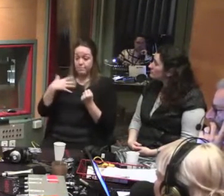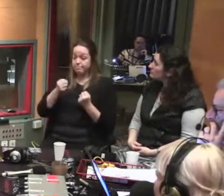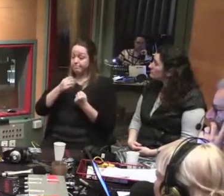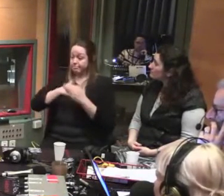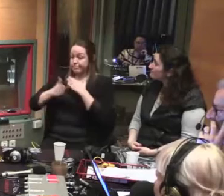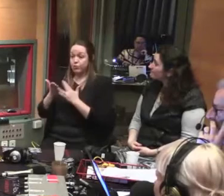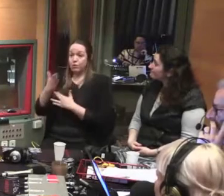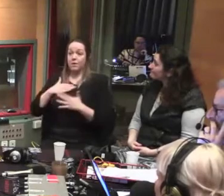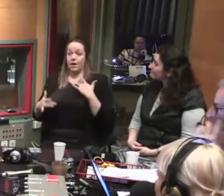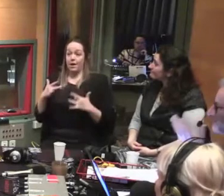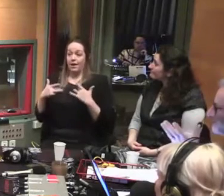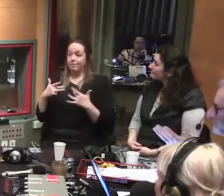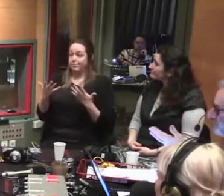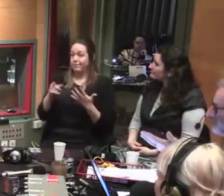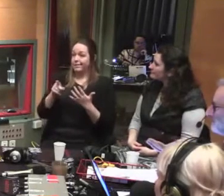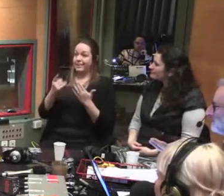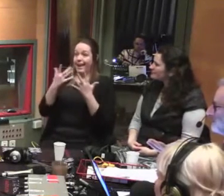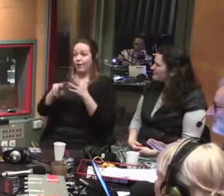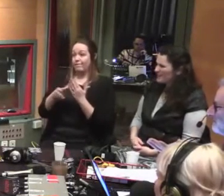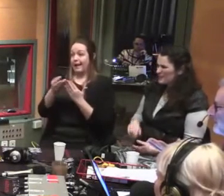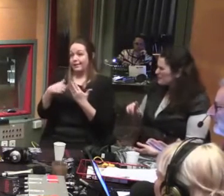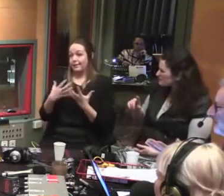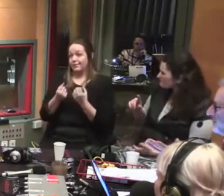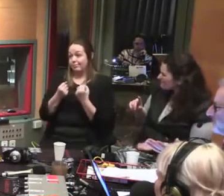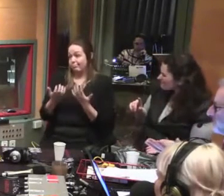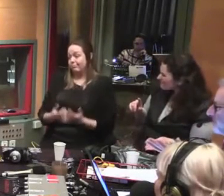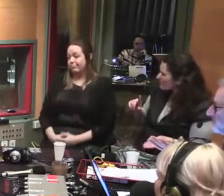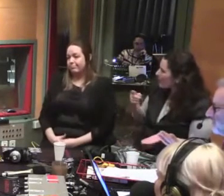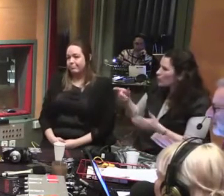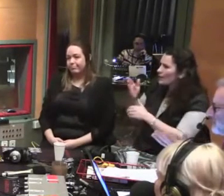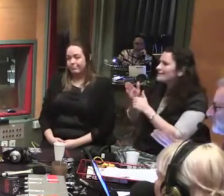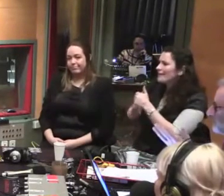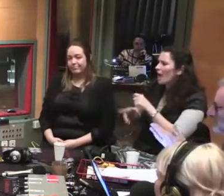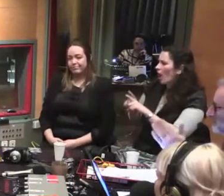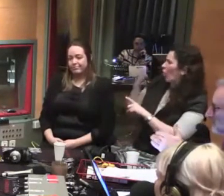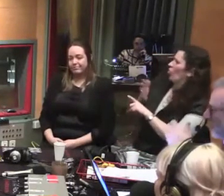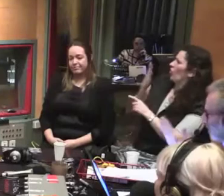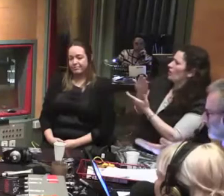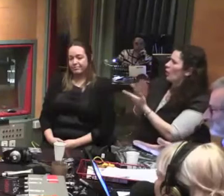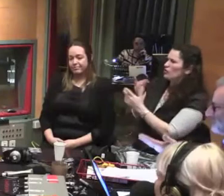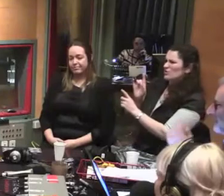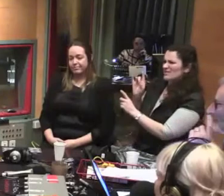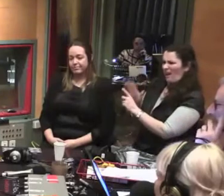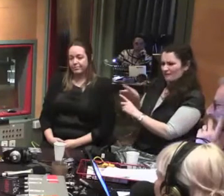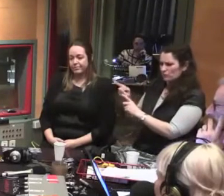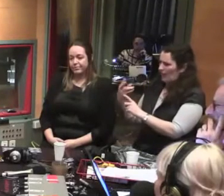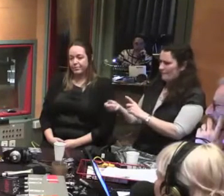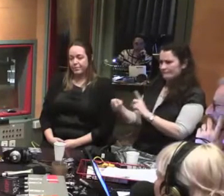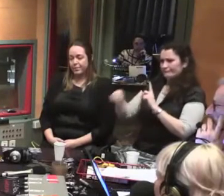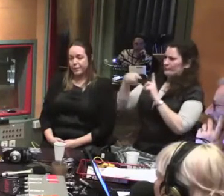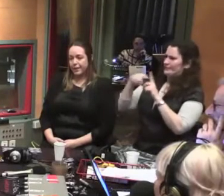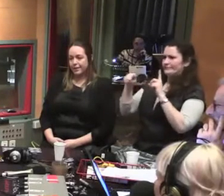And, you know, this is... But there's no self-pity whatsoever in your approach, your can-do approach. It's the opposite of that.